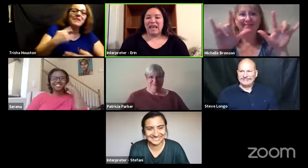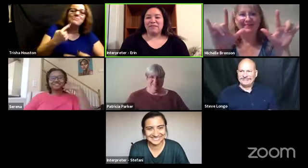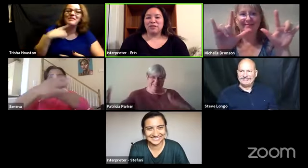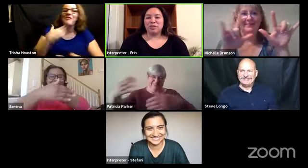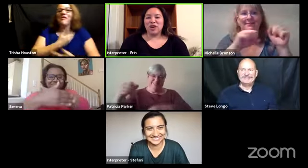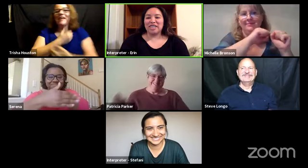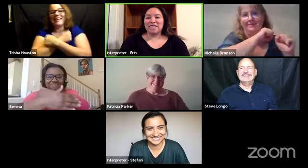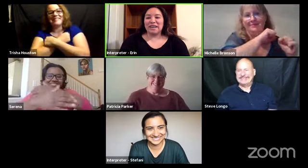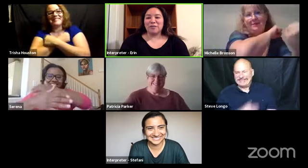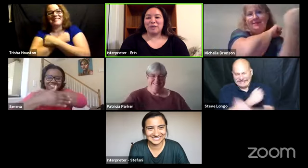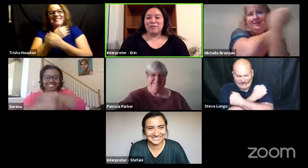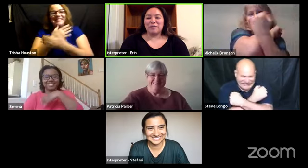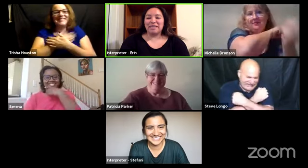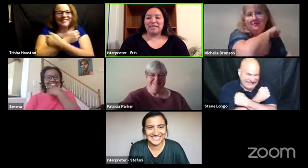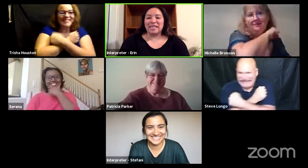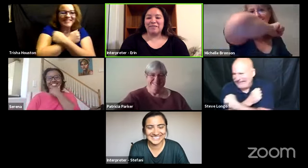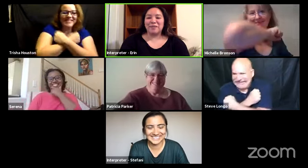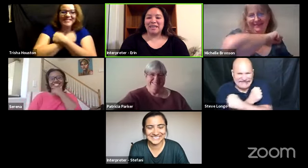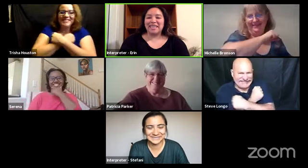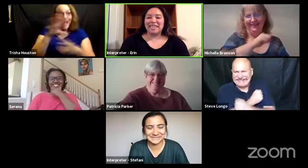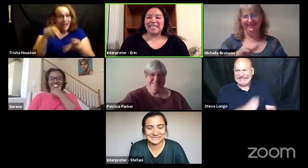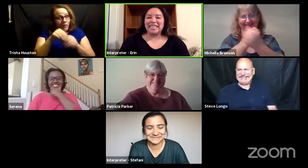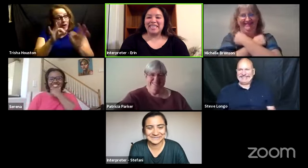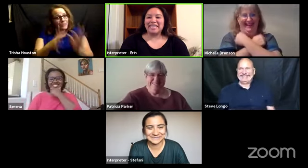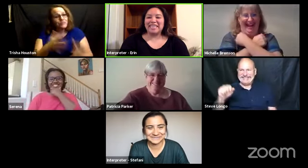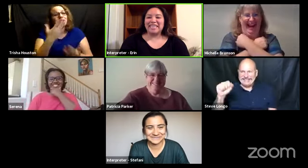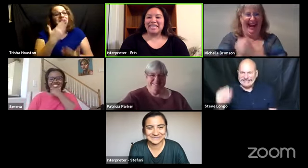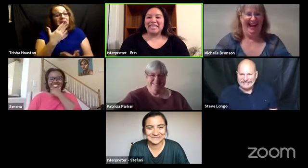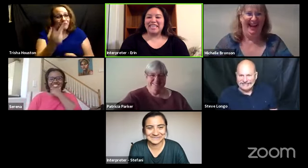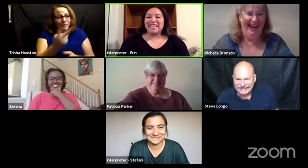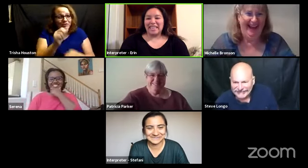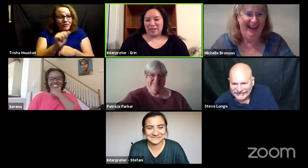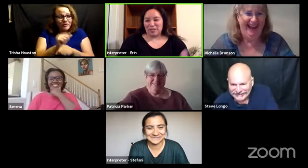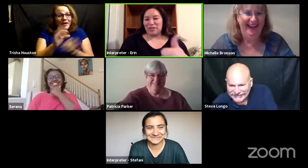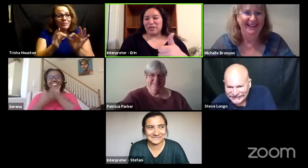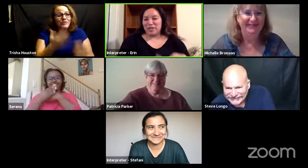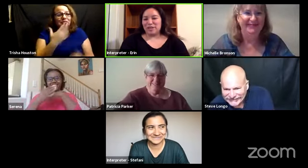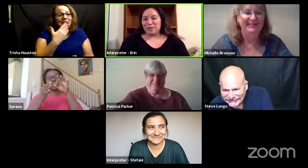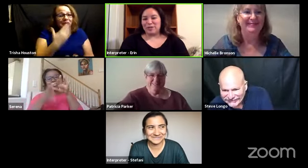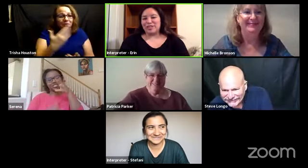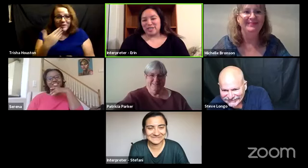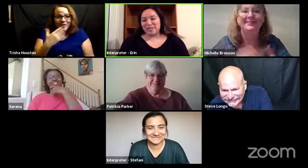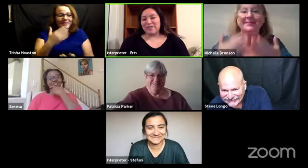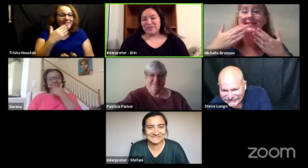And virtual hugs to everybody. We miss seeing everybody. Thank you so much to the interpreters, too.